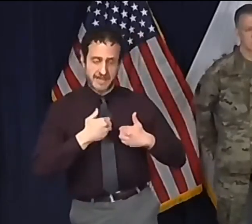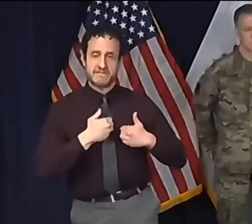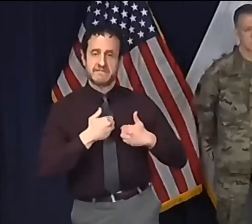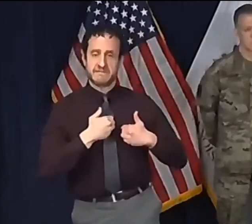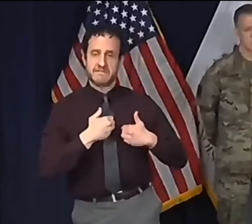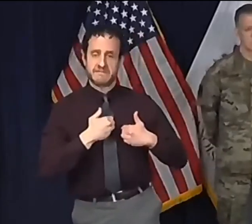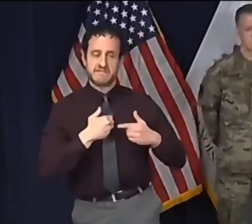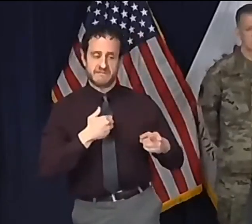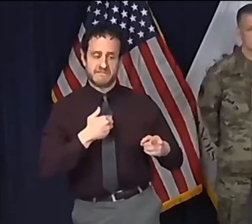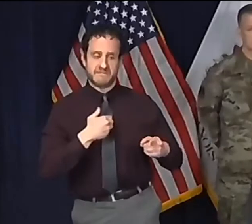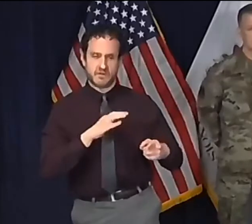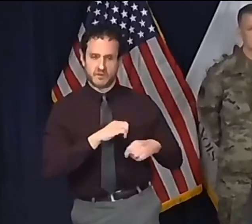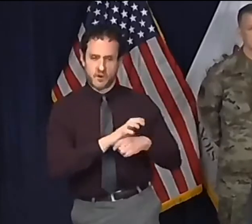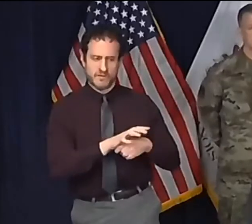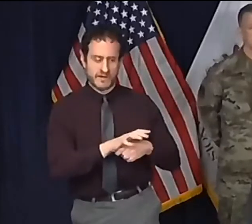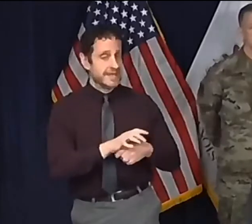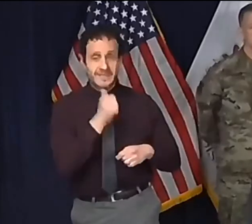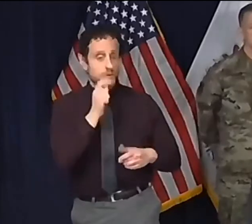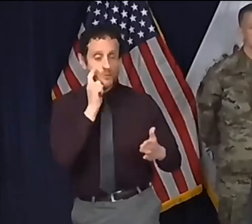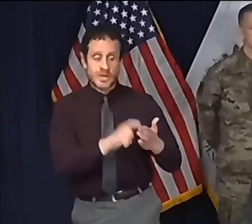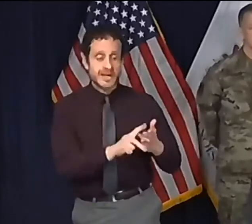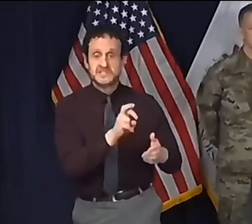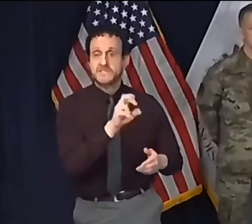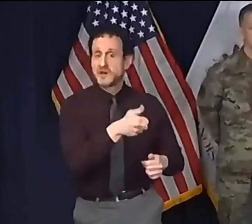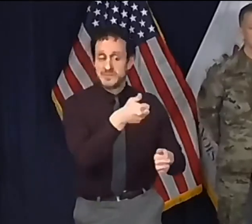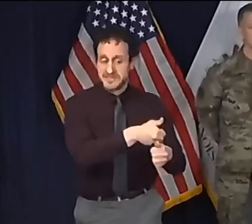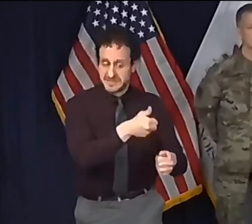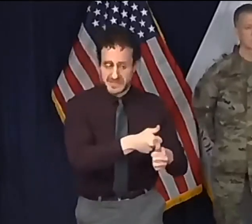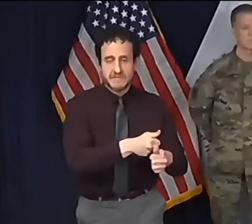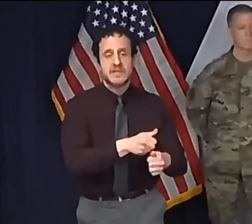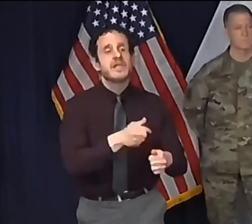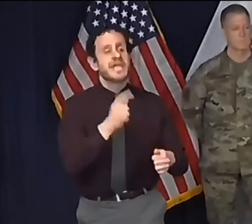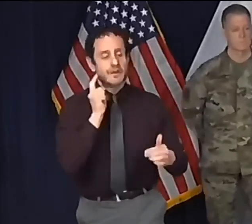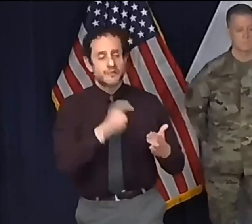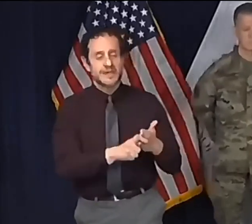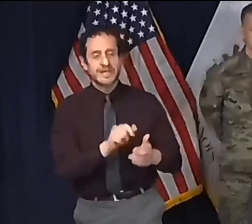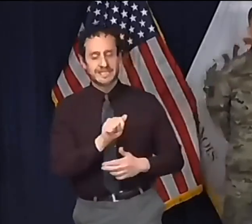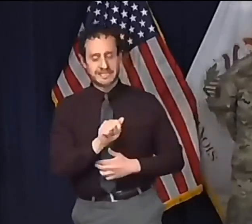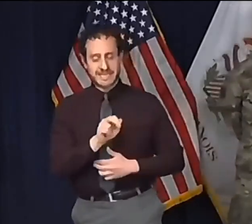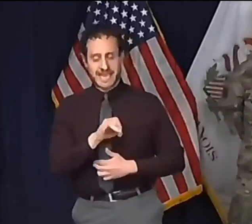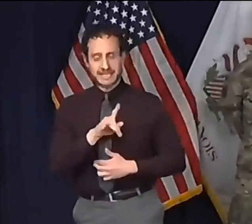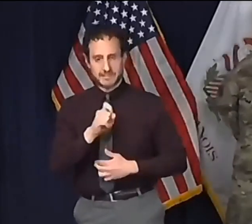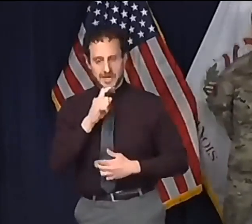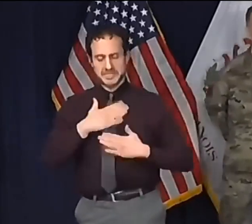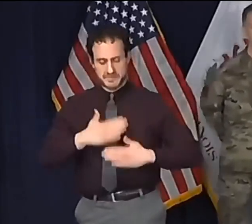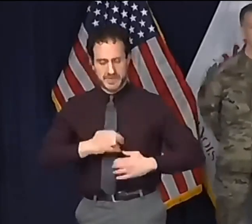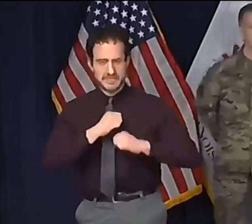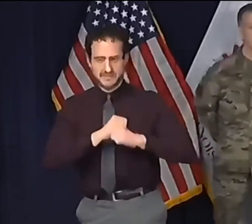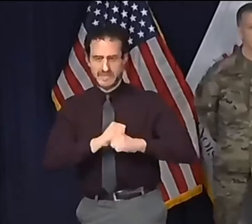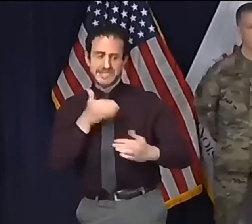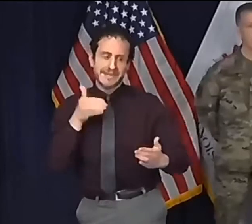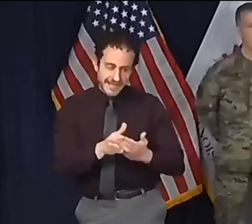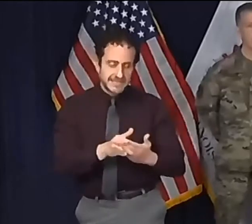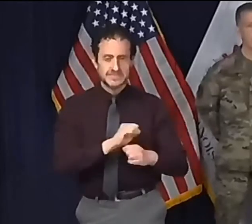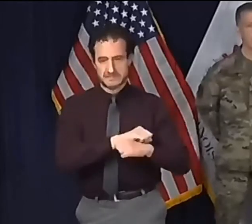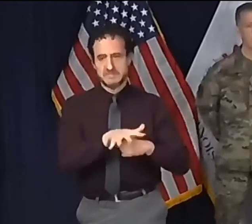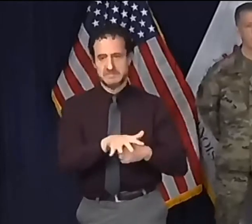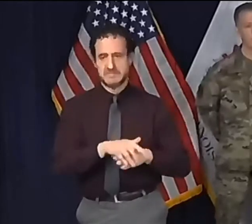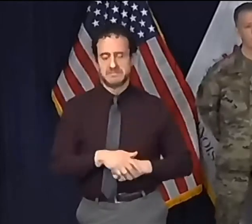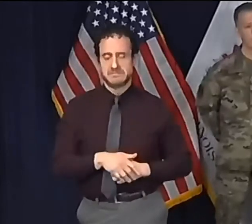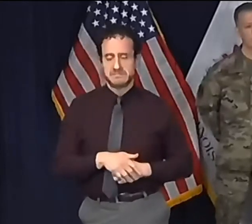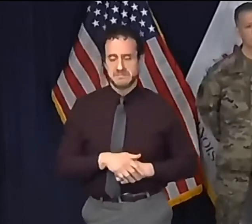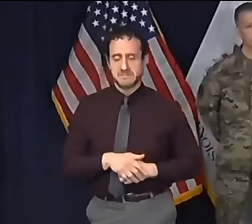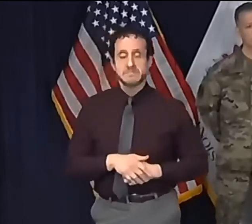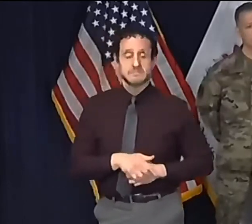virus. An important distinction as we are focused on finding COVID-19 positive individuals and isolating them from those who are